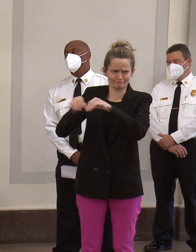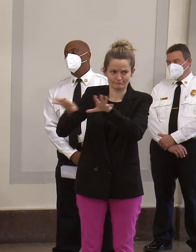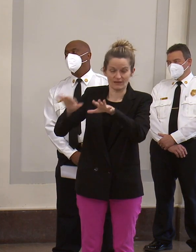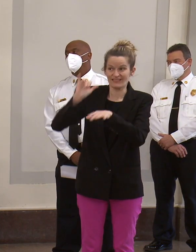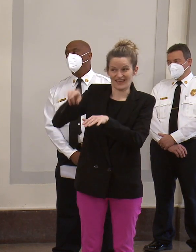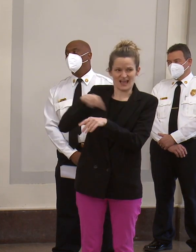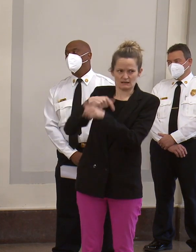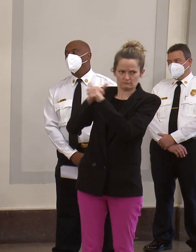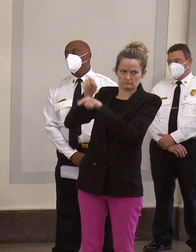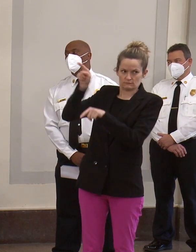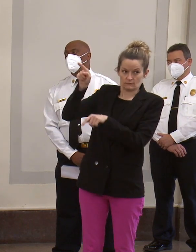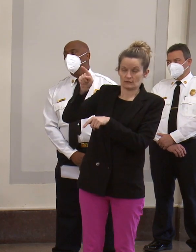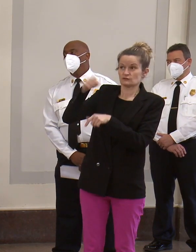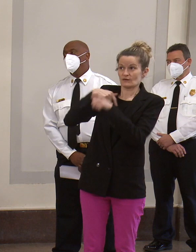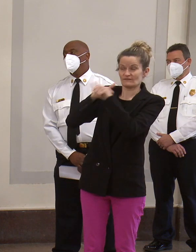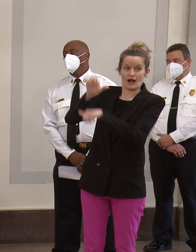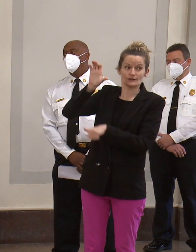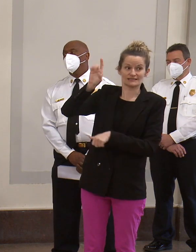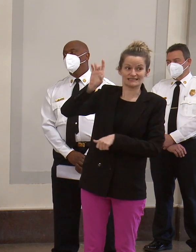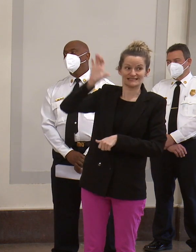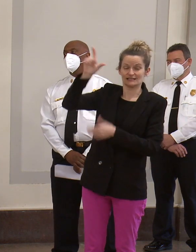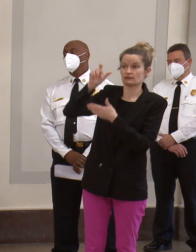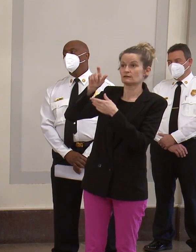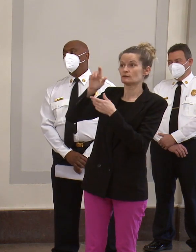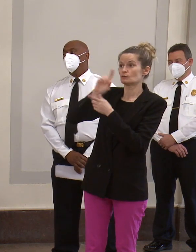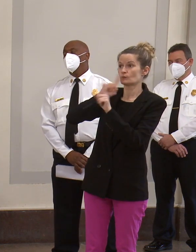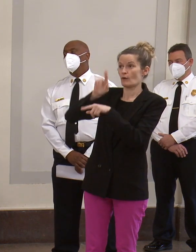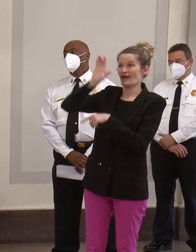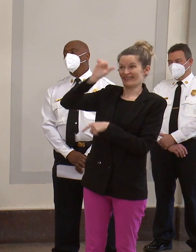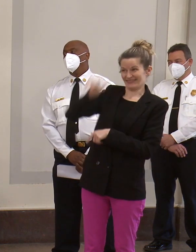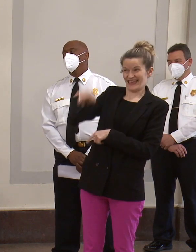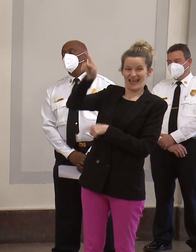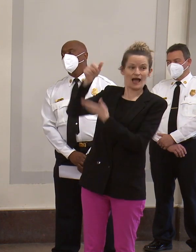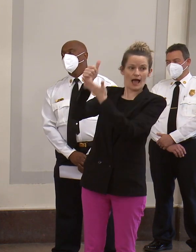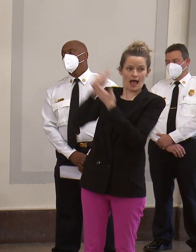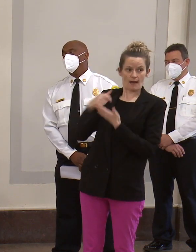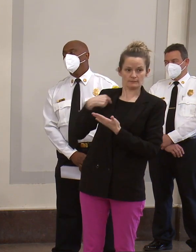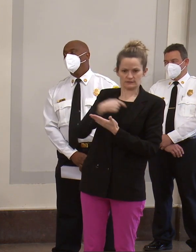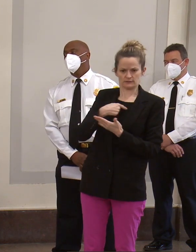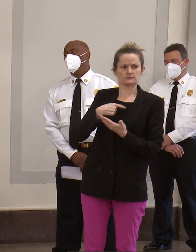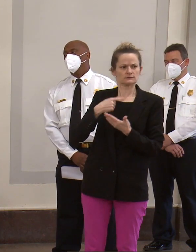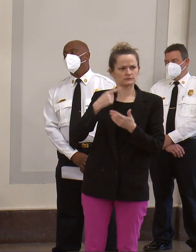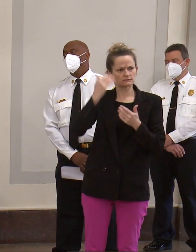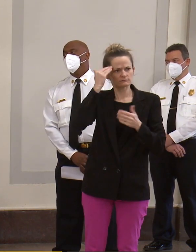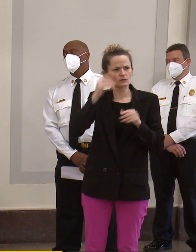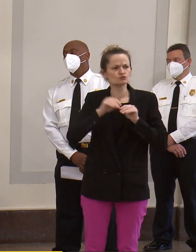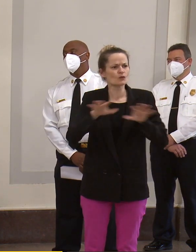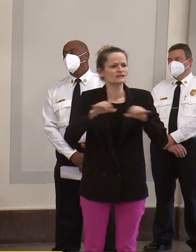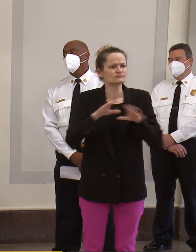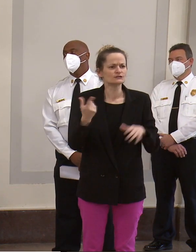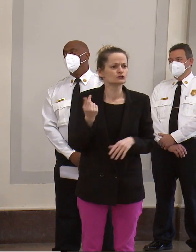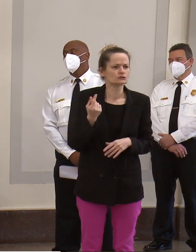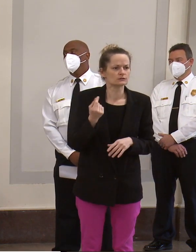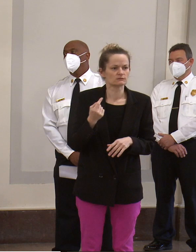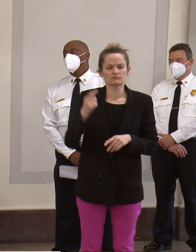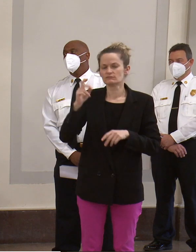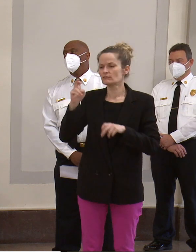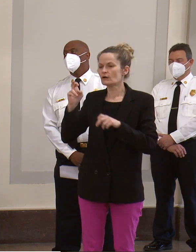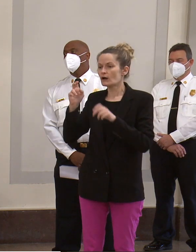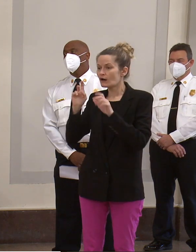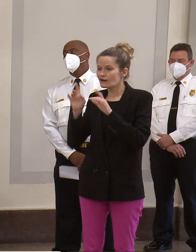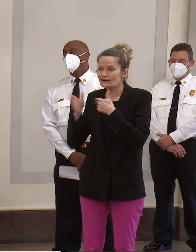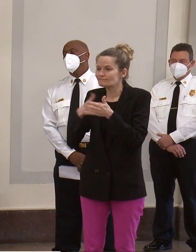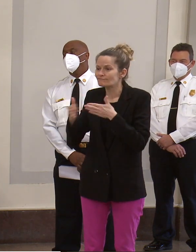that the CDC has compiled, that they have seen that transmission is just as likely, unfortunately, with the vaccinated and unvaccinated. Thank you.